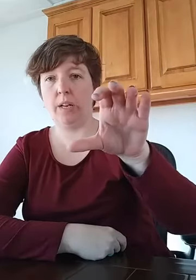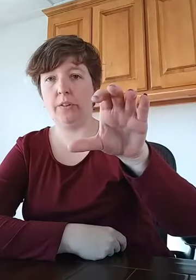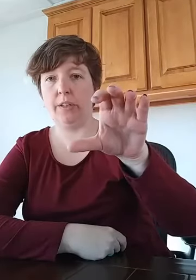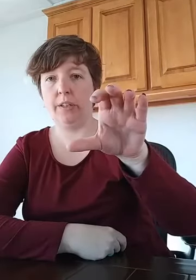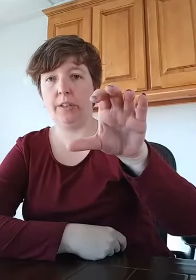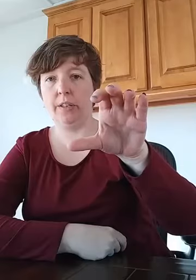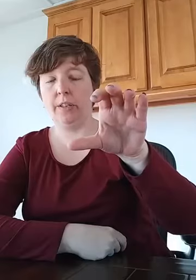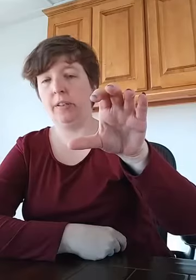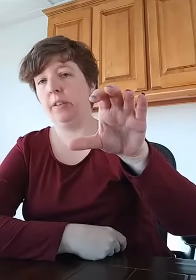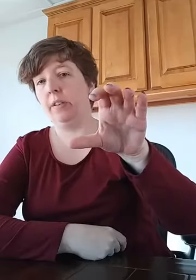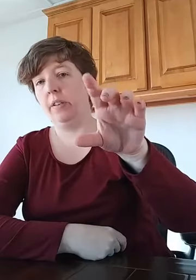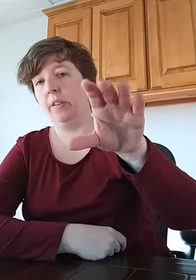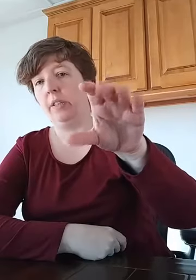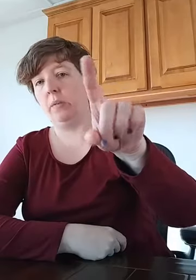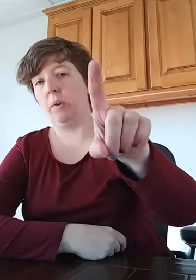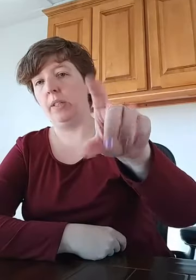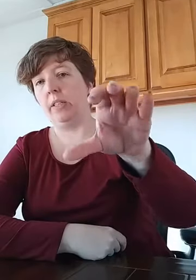100 is a 1C.